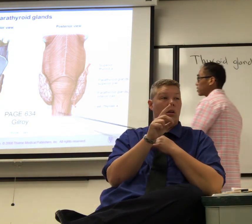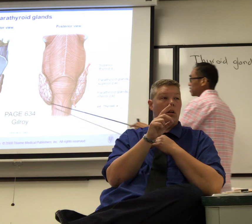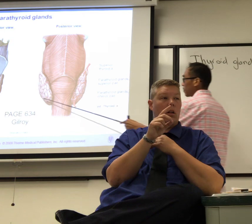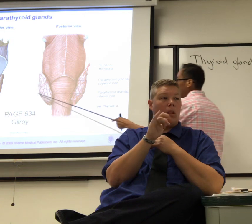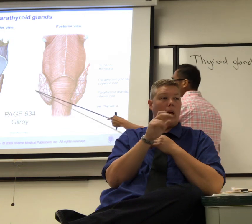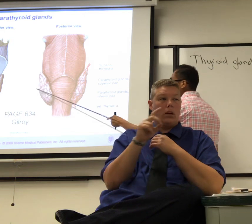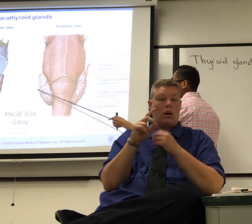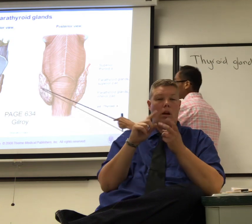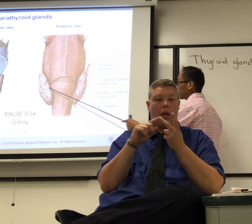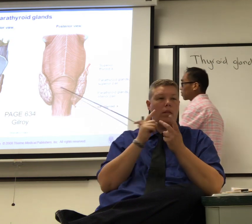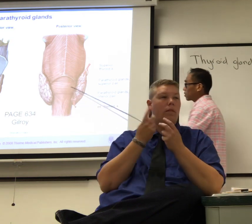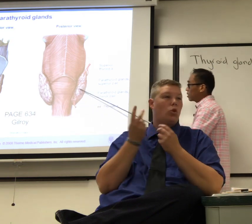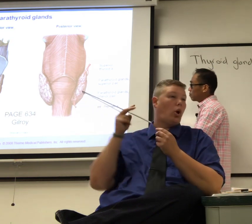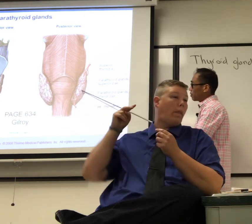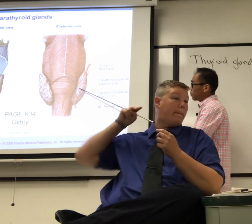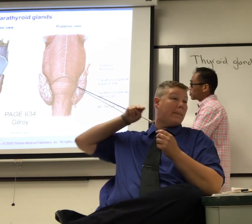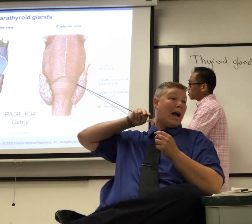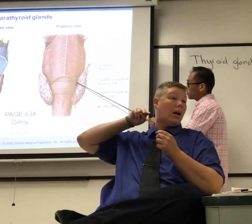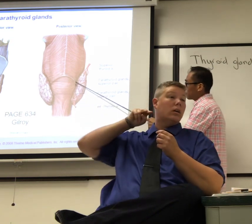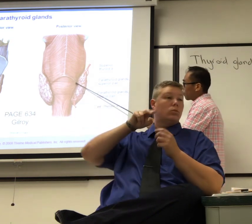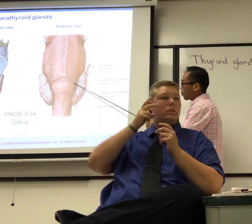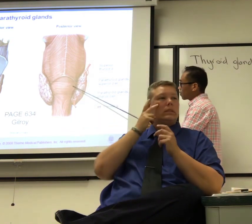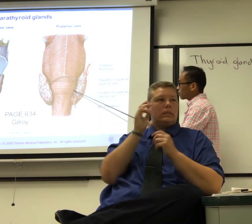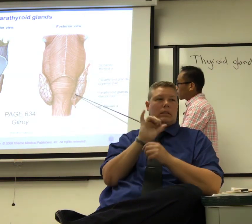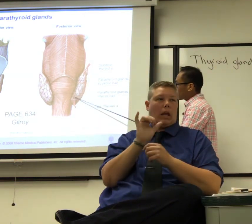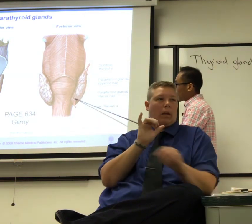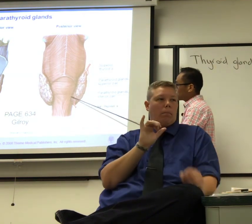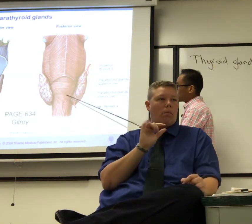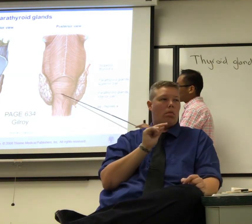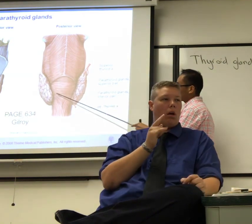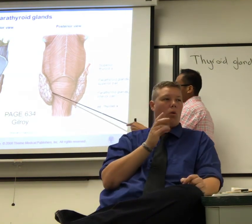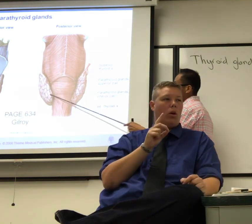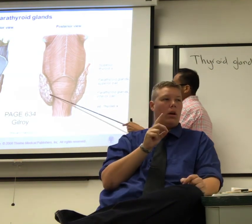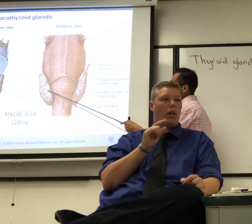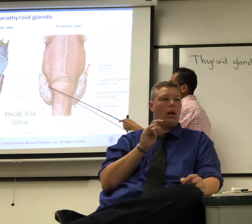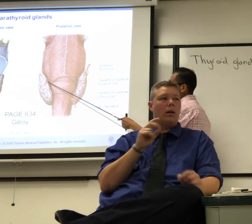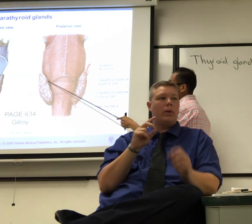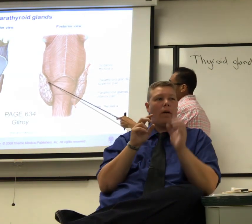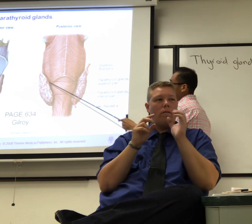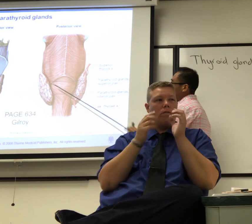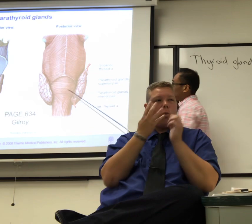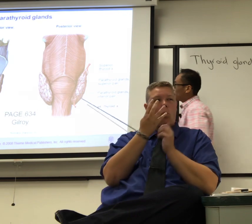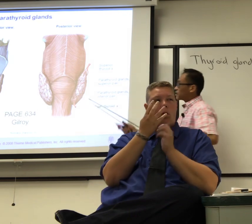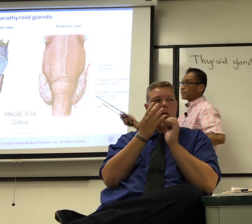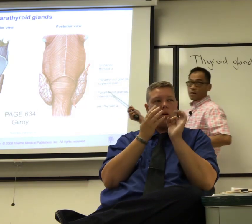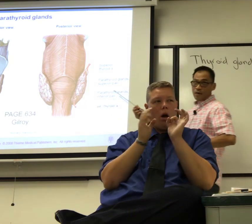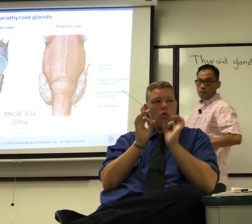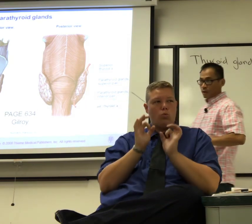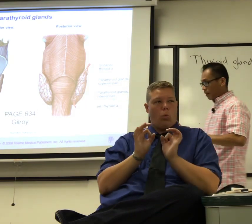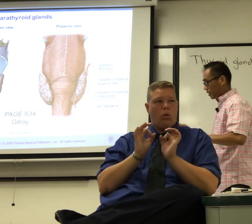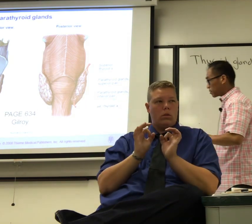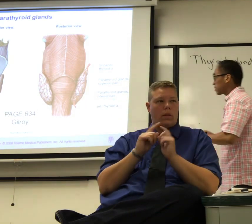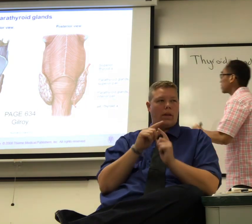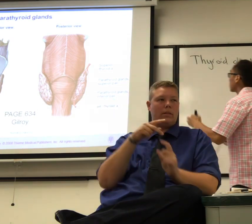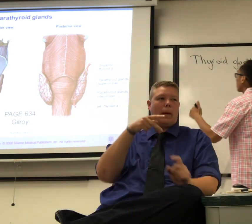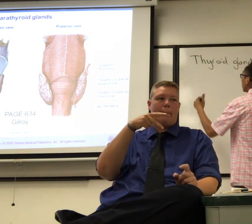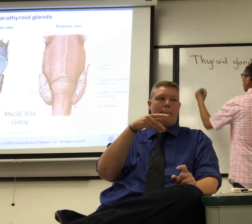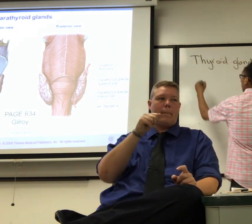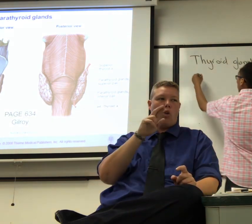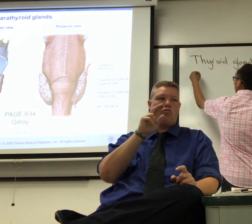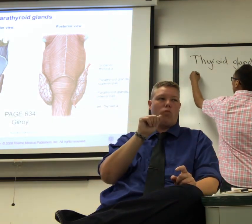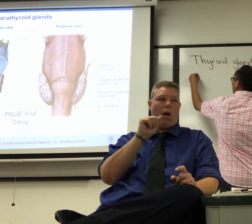If you look at the front, we can see the thyroid gland. And if you look on the back, we can see the thyroid gland here. But there's